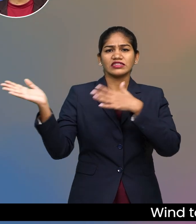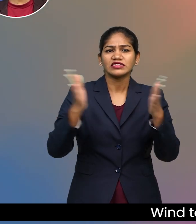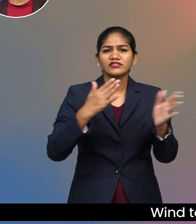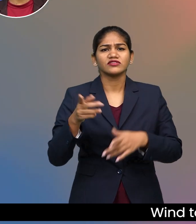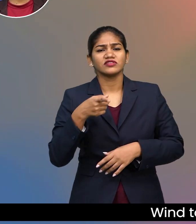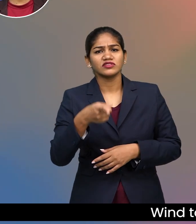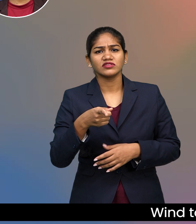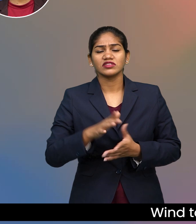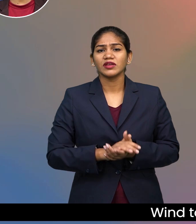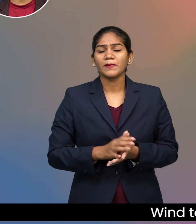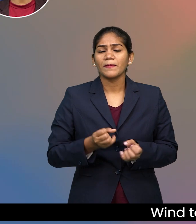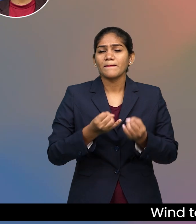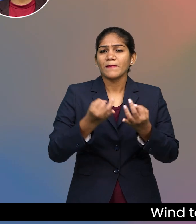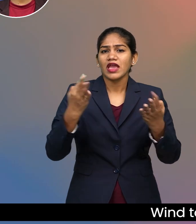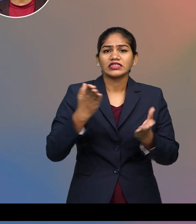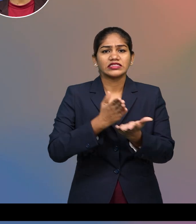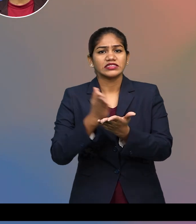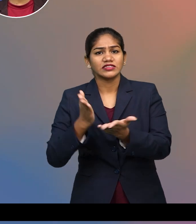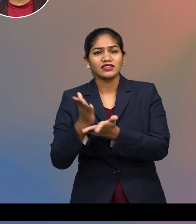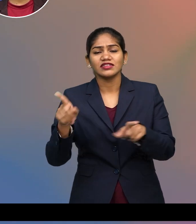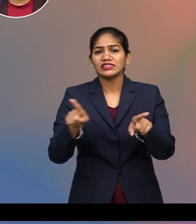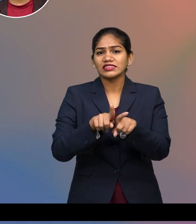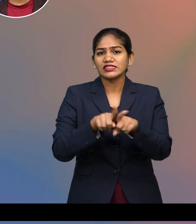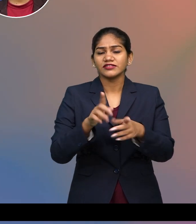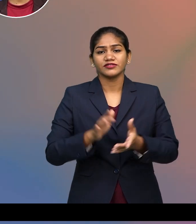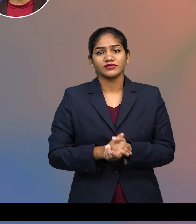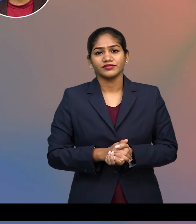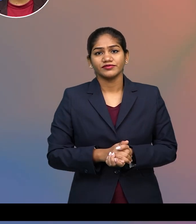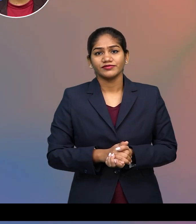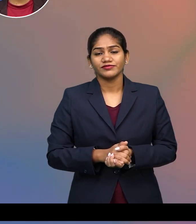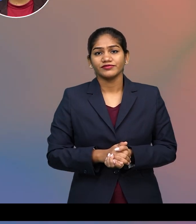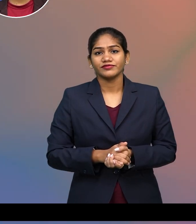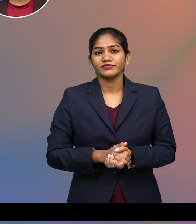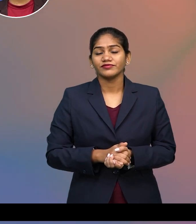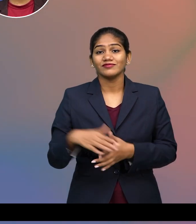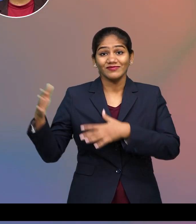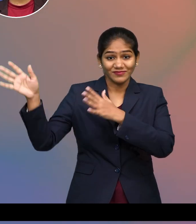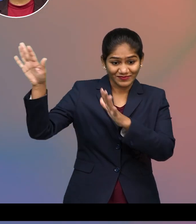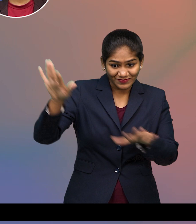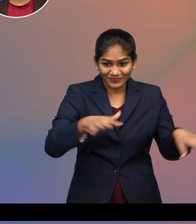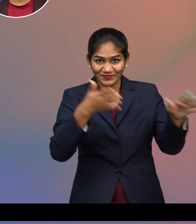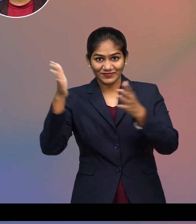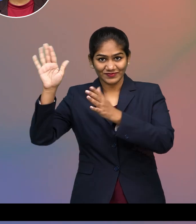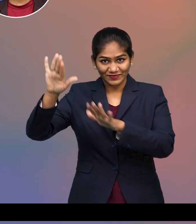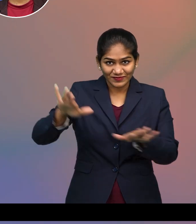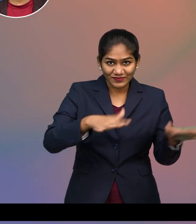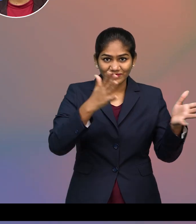Wind too takes many forms like storms,